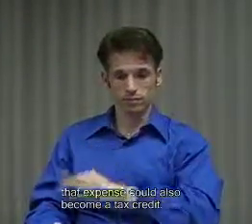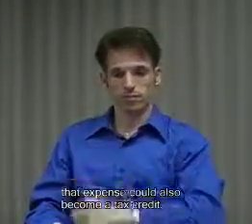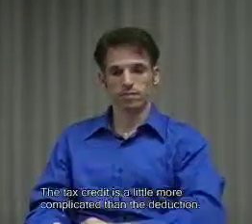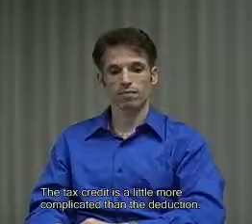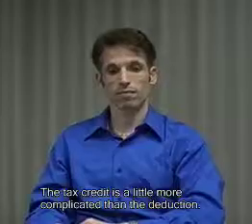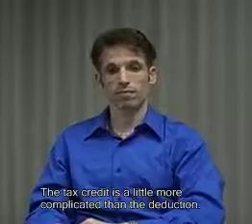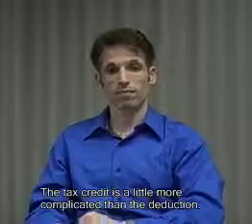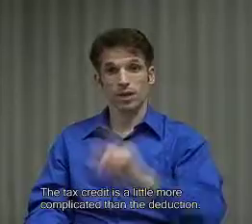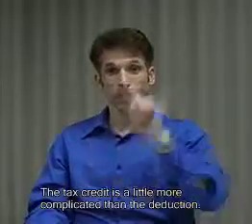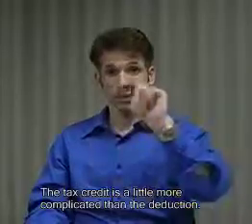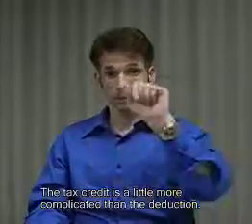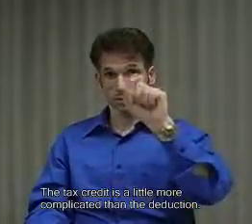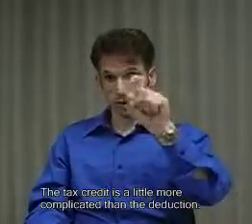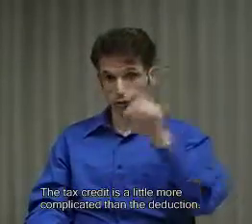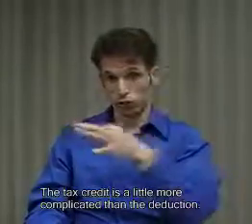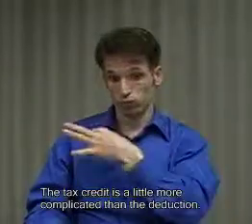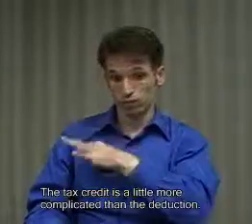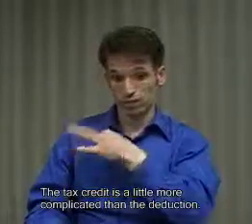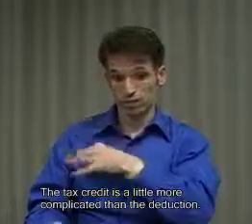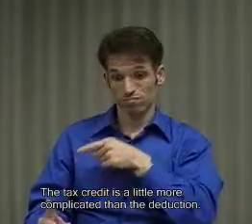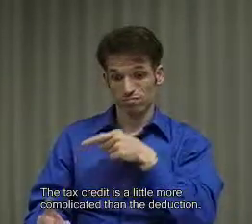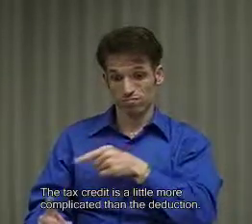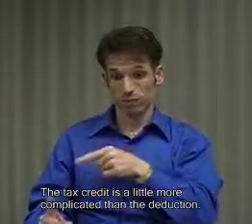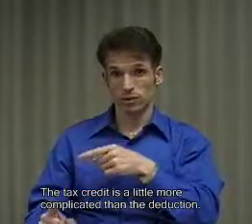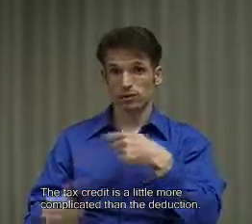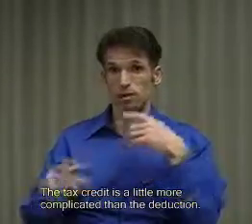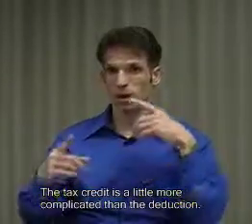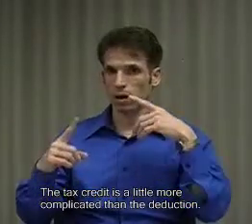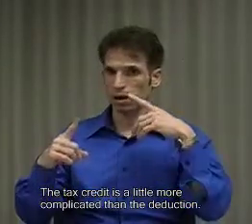The tax credit is a little more complicated than the deduction.